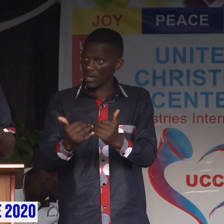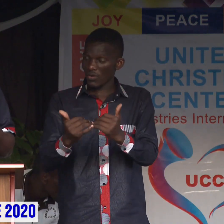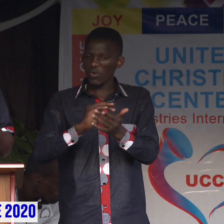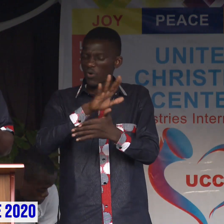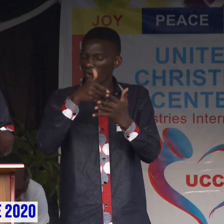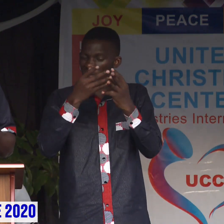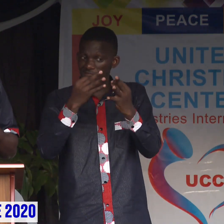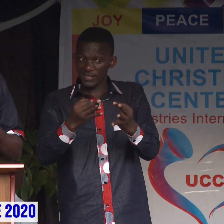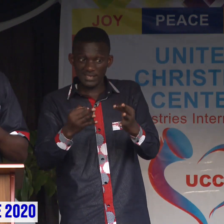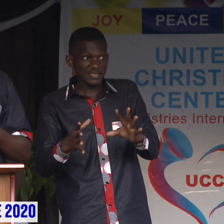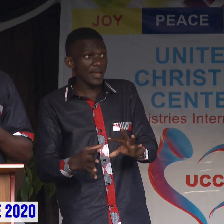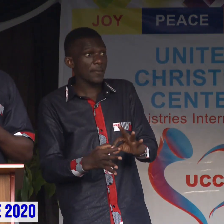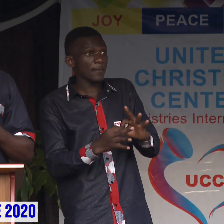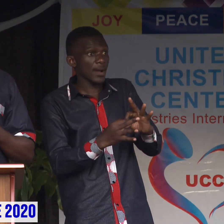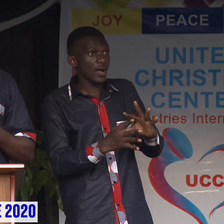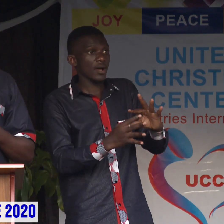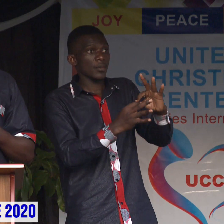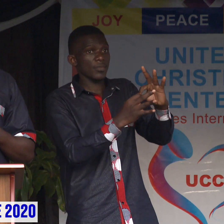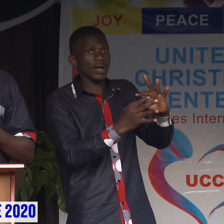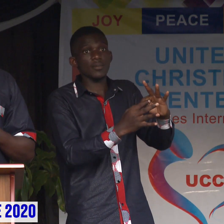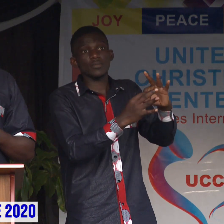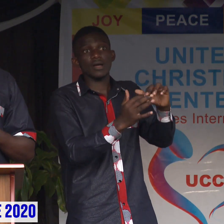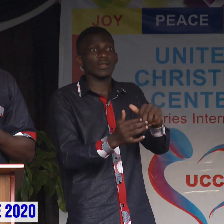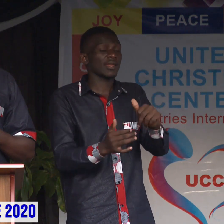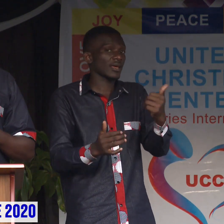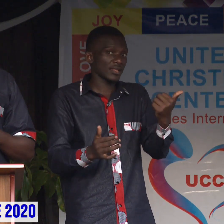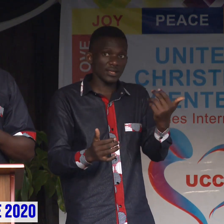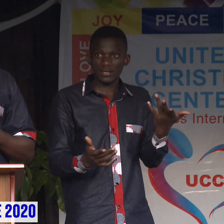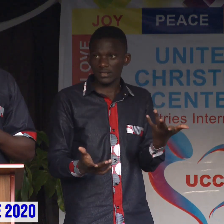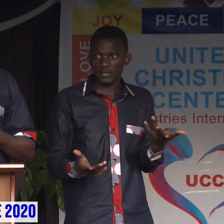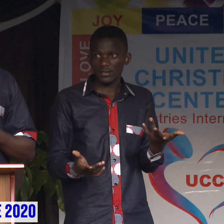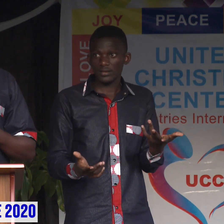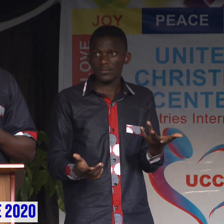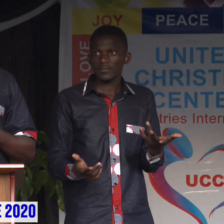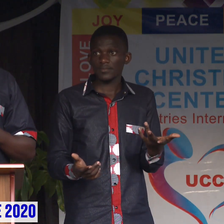chimu chikonekitinga kuchilala. Meaning all of them connect to one another.